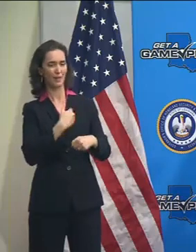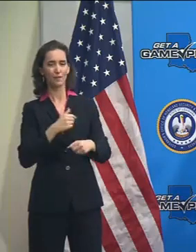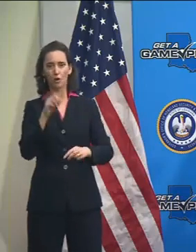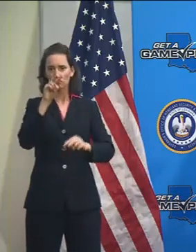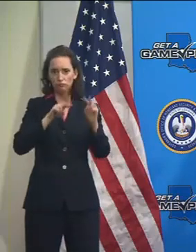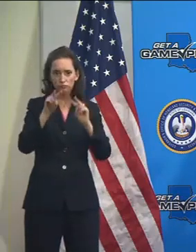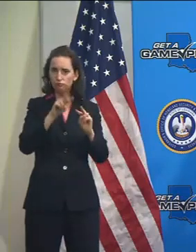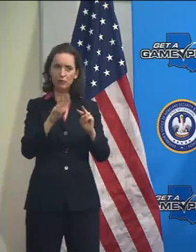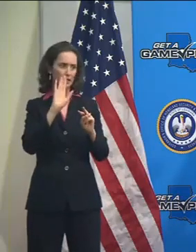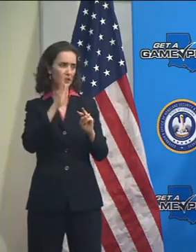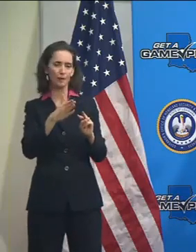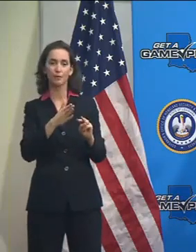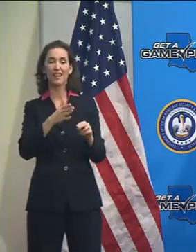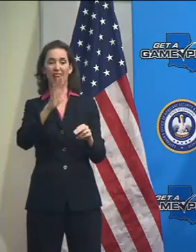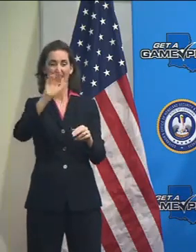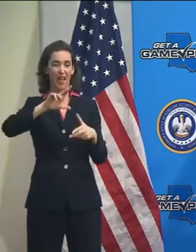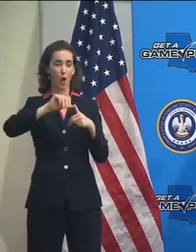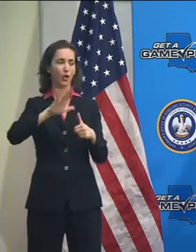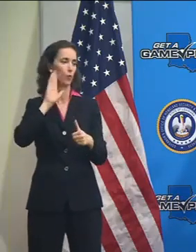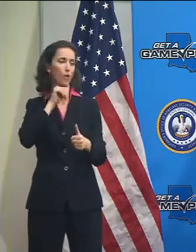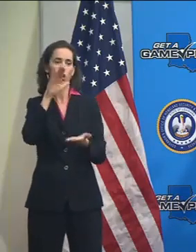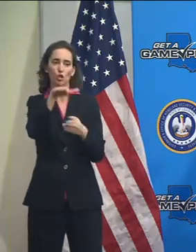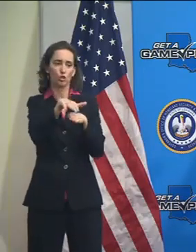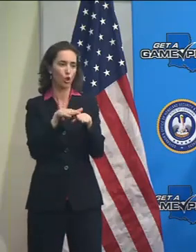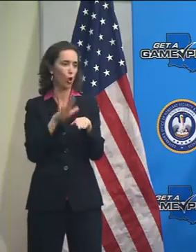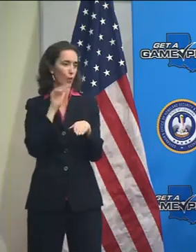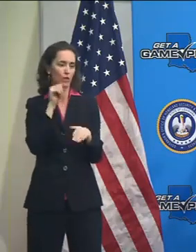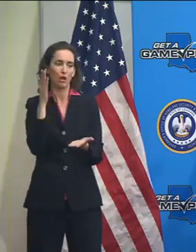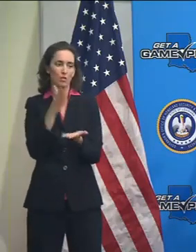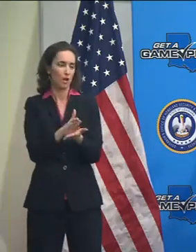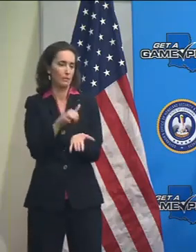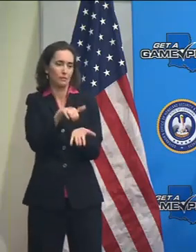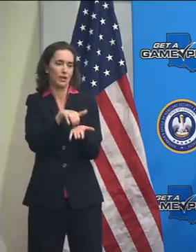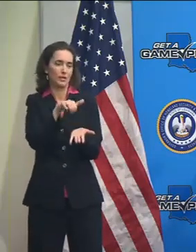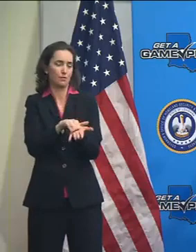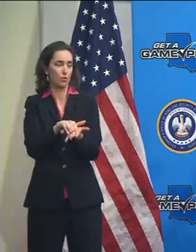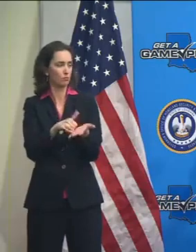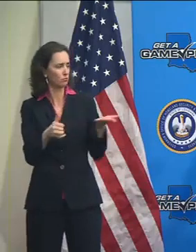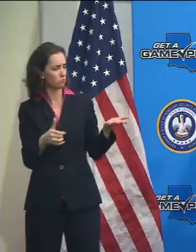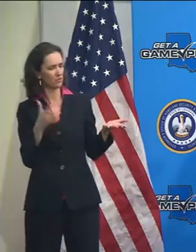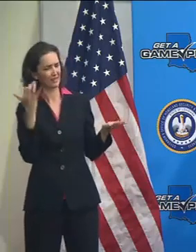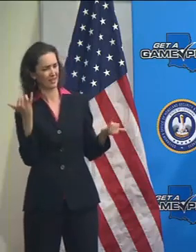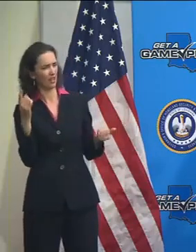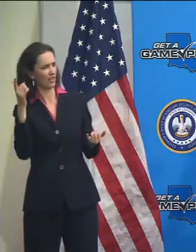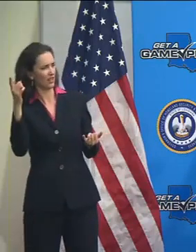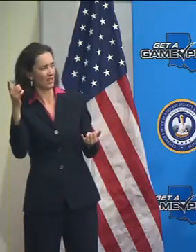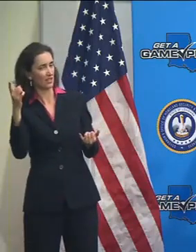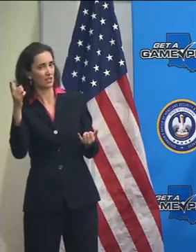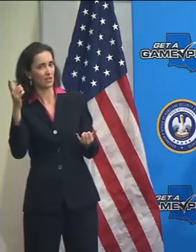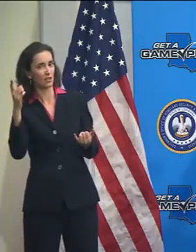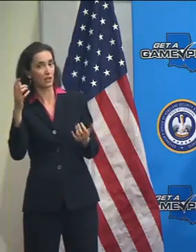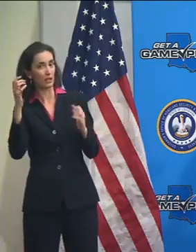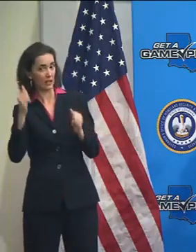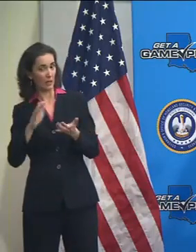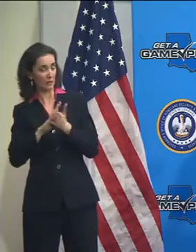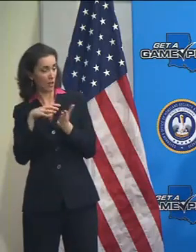that could dissipate this? I mean, what are the chances that anything could happen to slow this from a